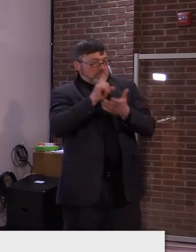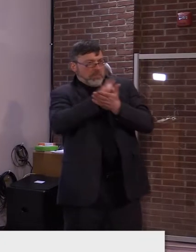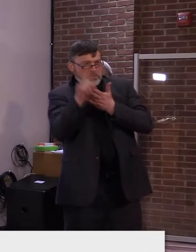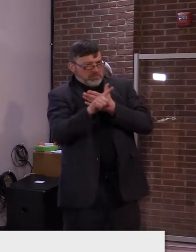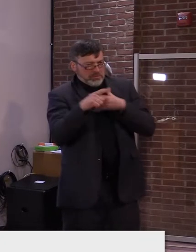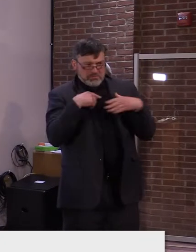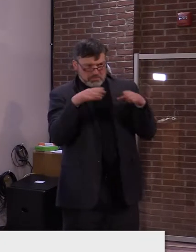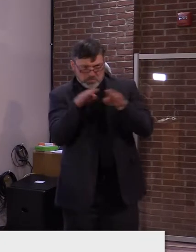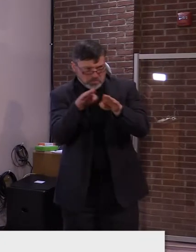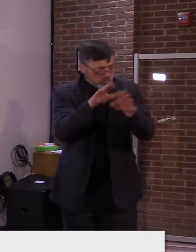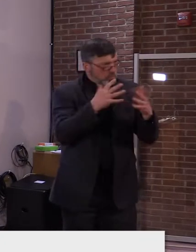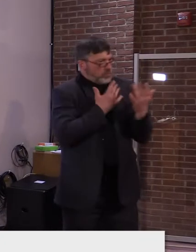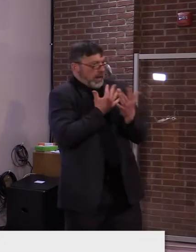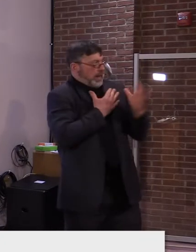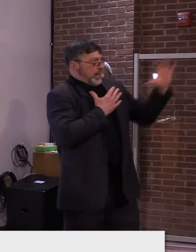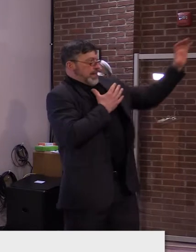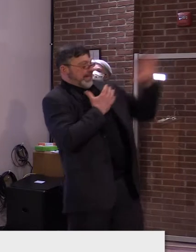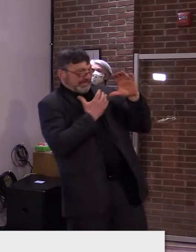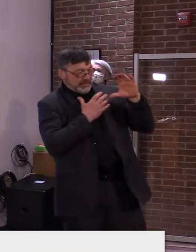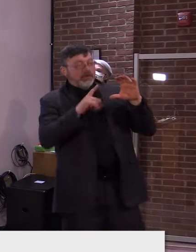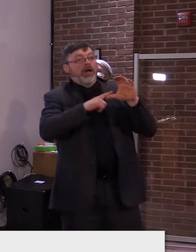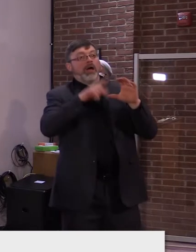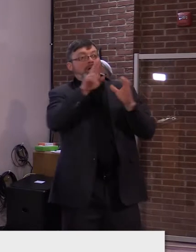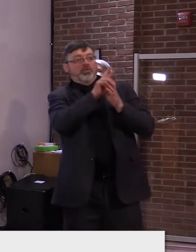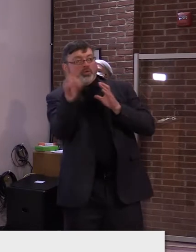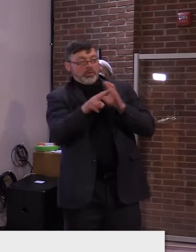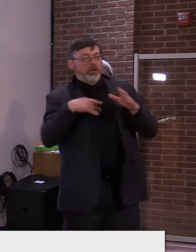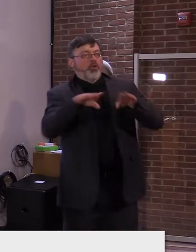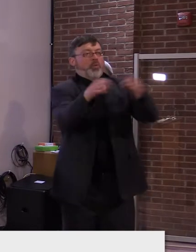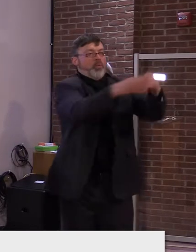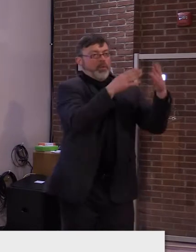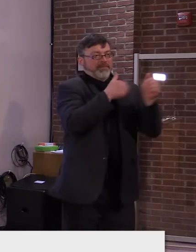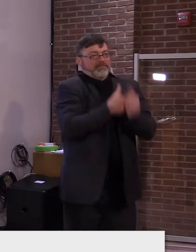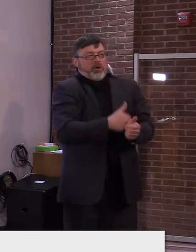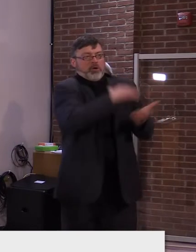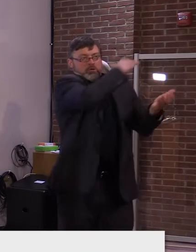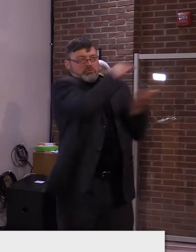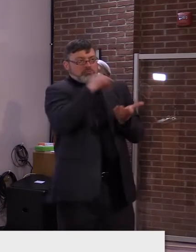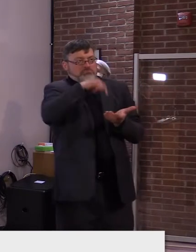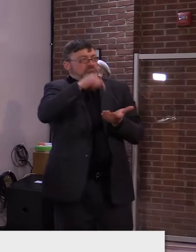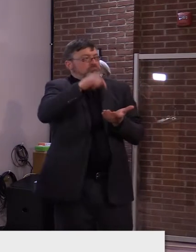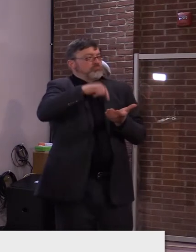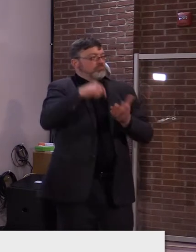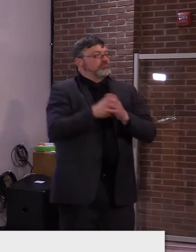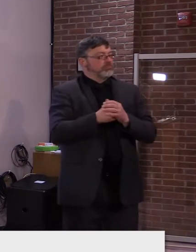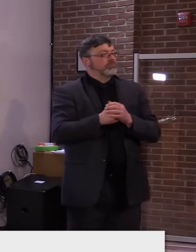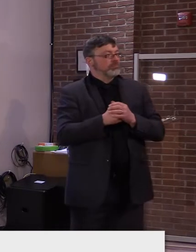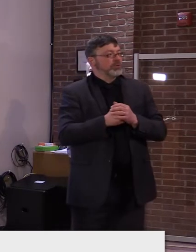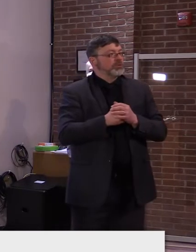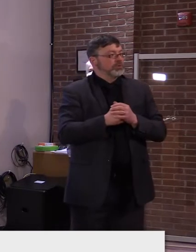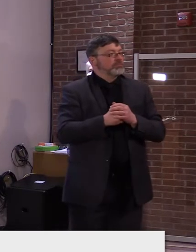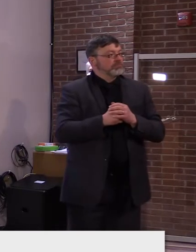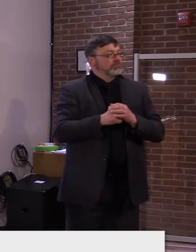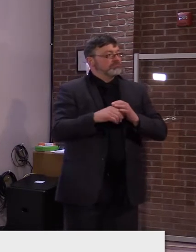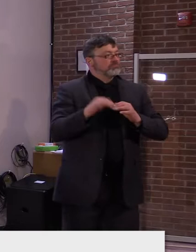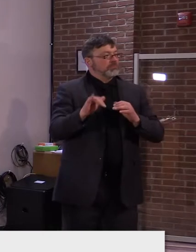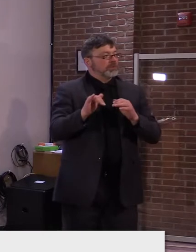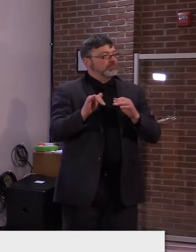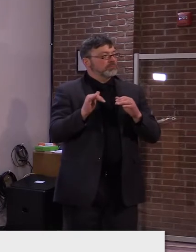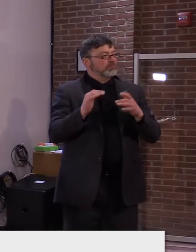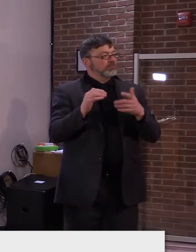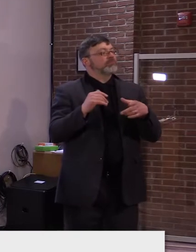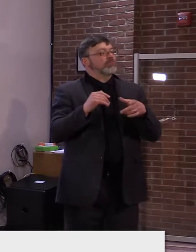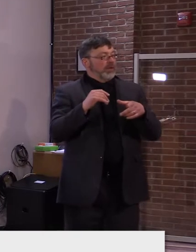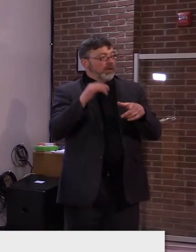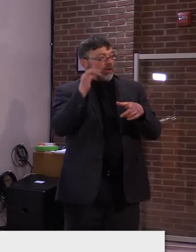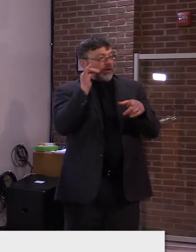care providers to make appointments. We will complete this group in the middle of April as